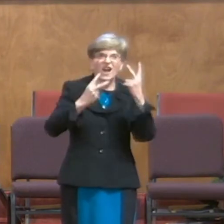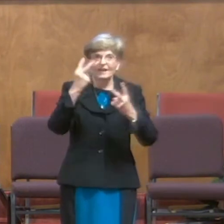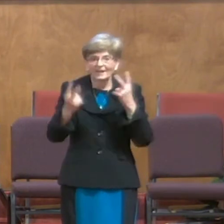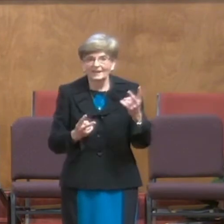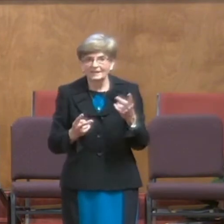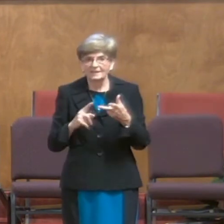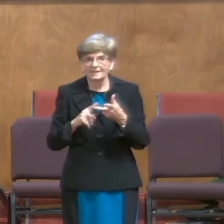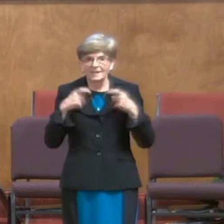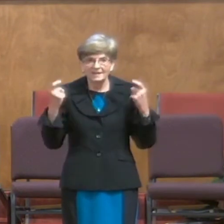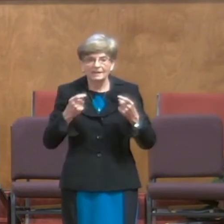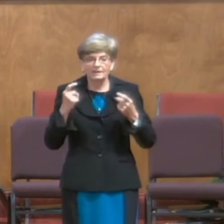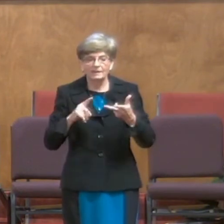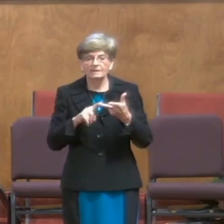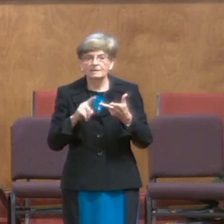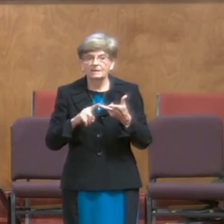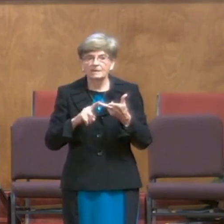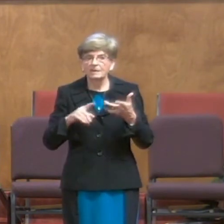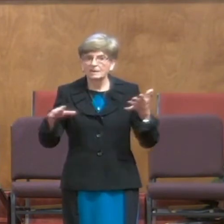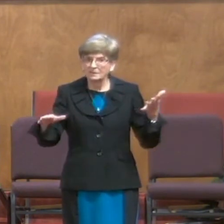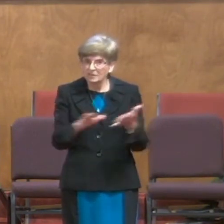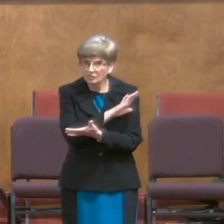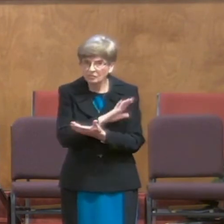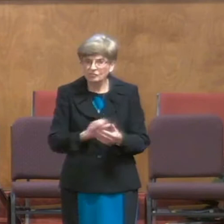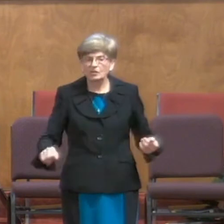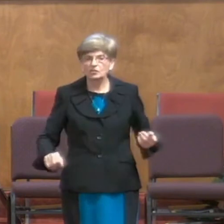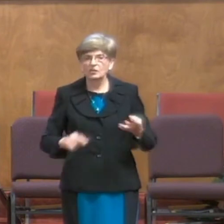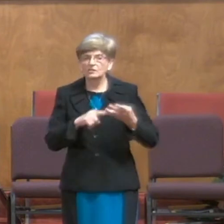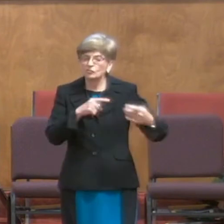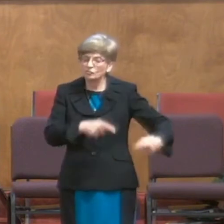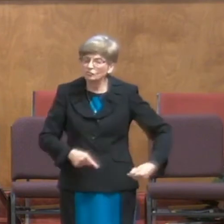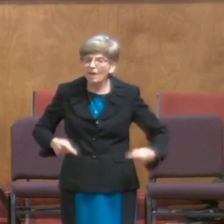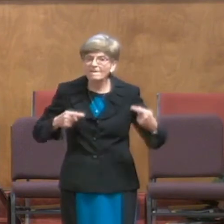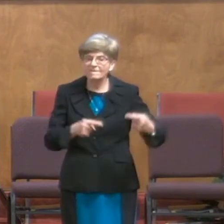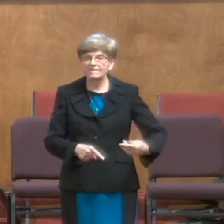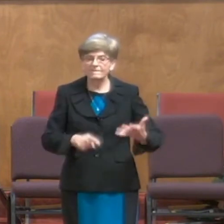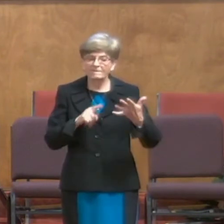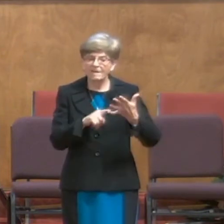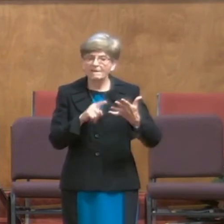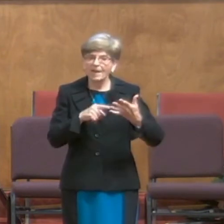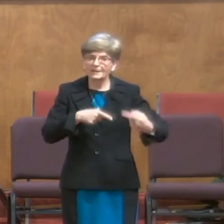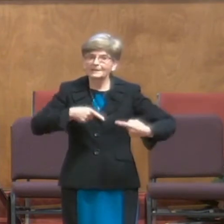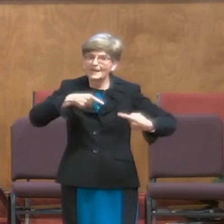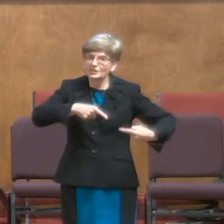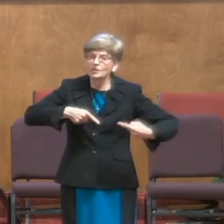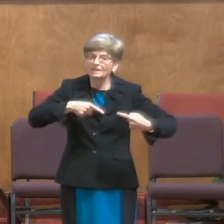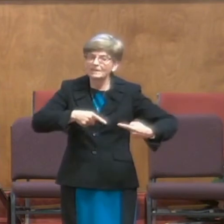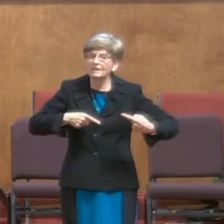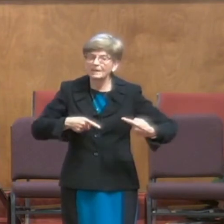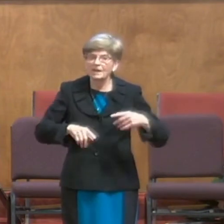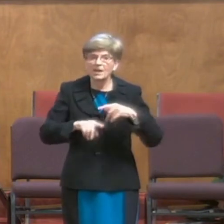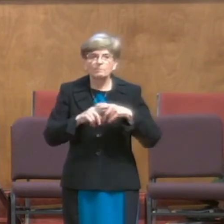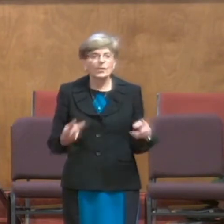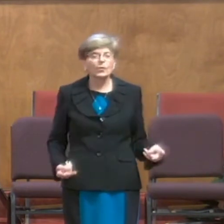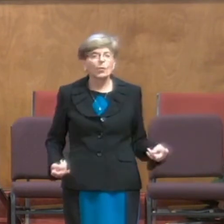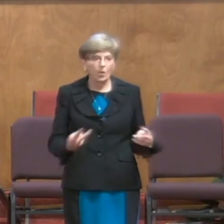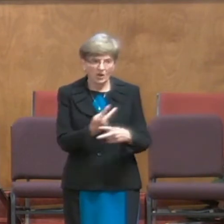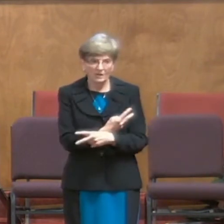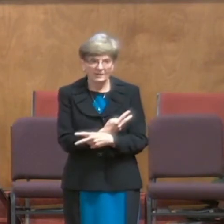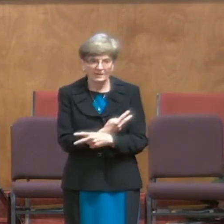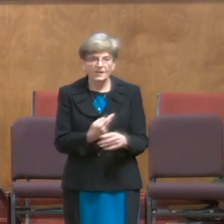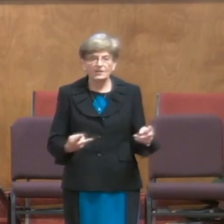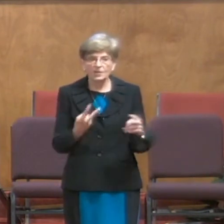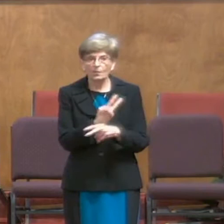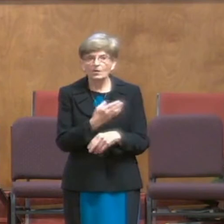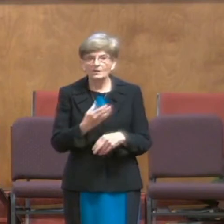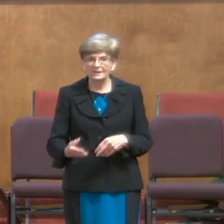iniquity. He mentions destruction and strife and contention. But the greatest tragedy, my friends,